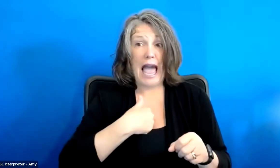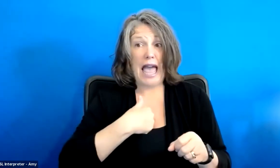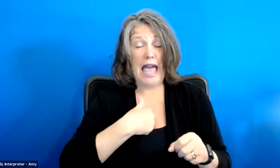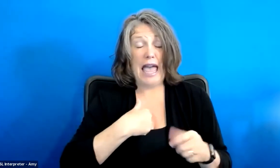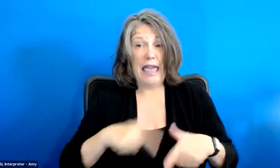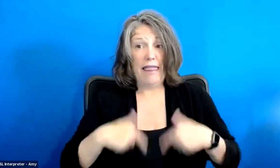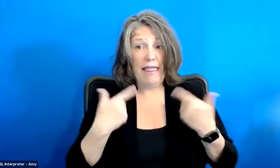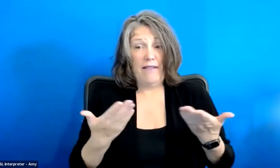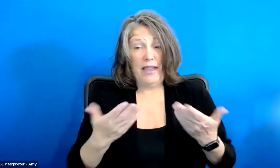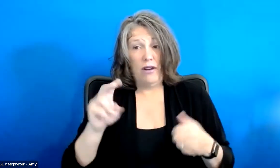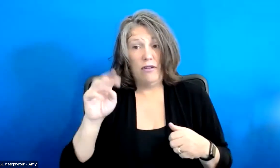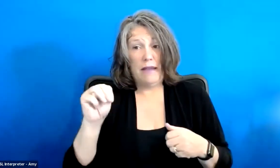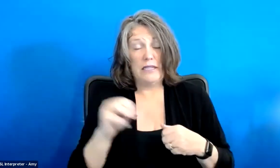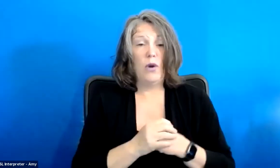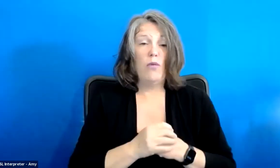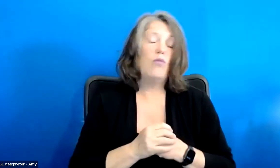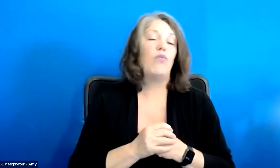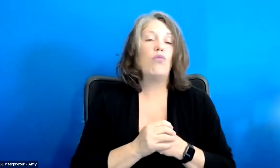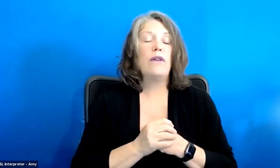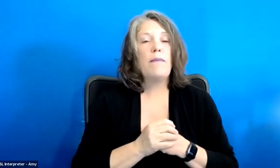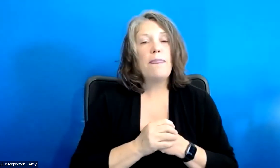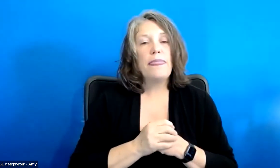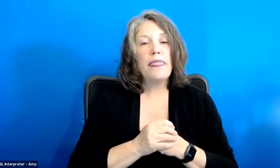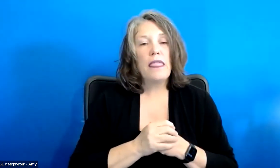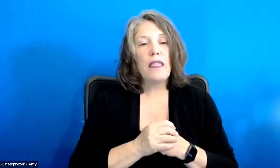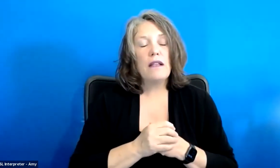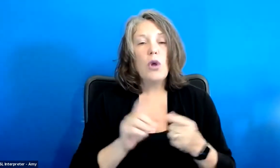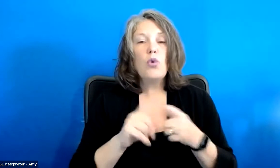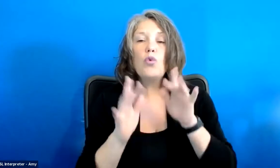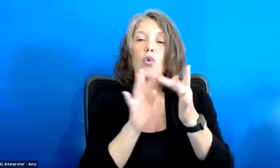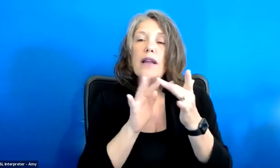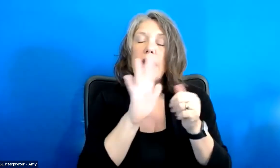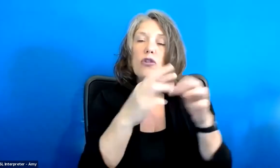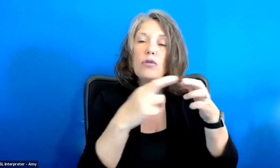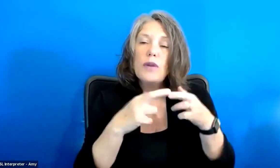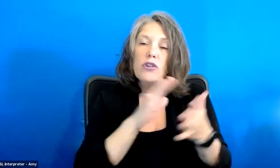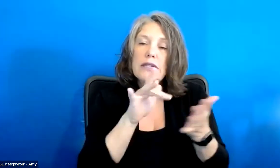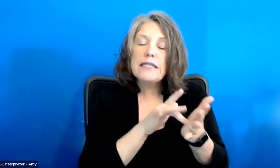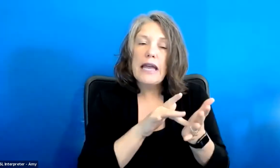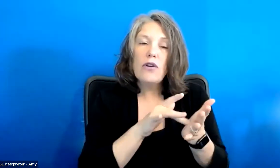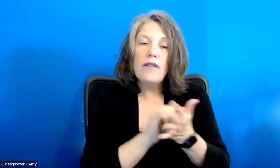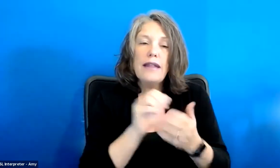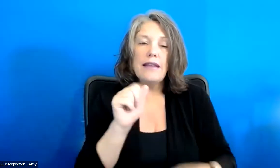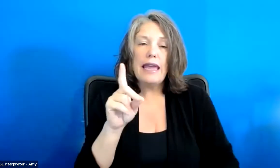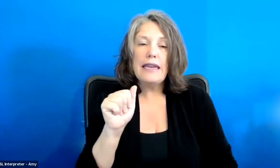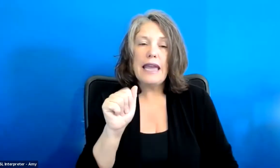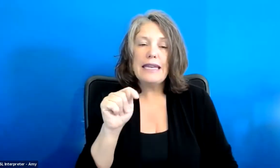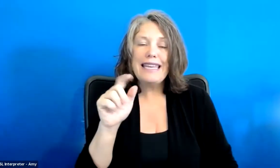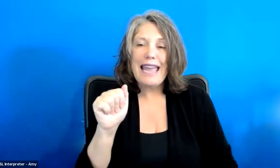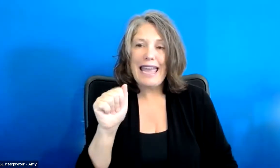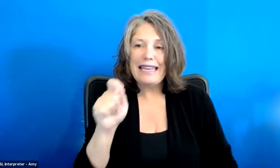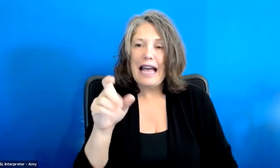located here in New Mexico. So to contact your regional center, it's